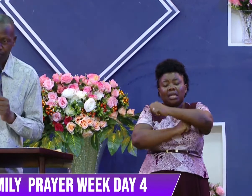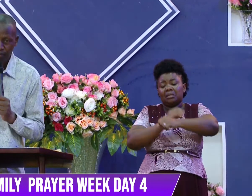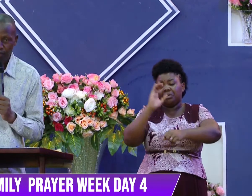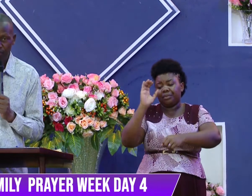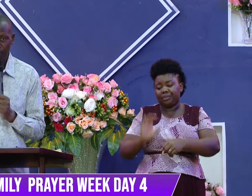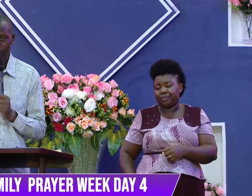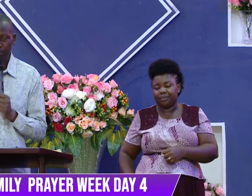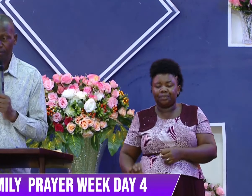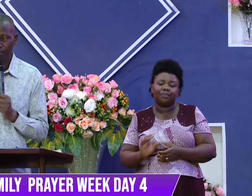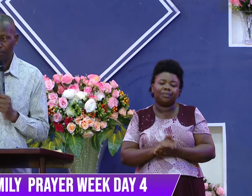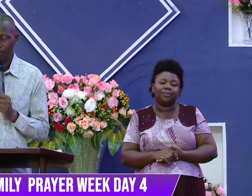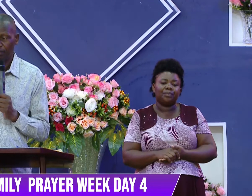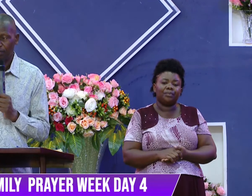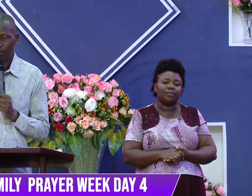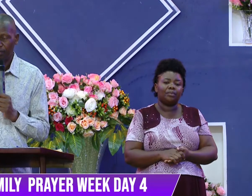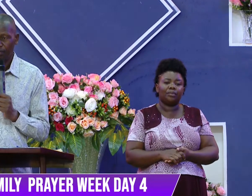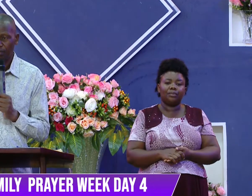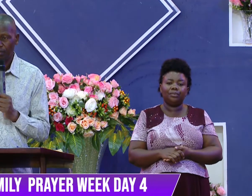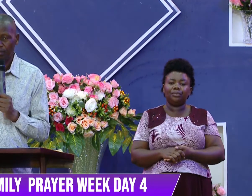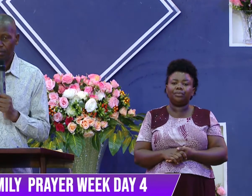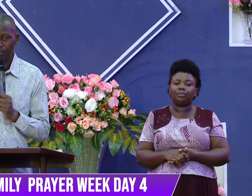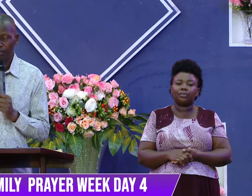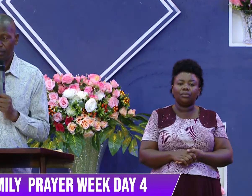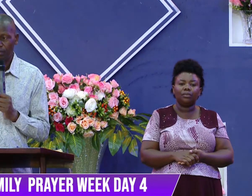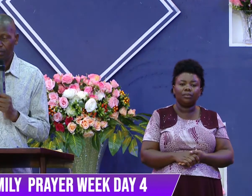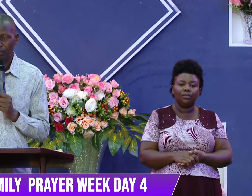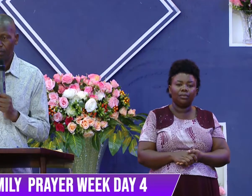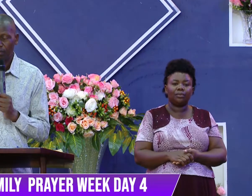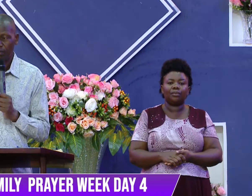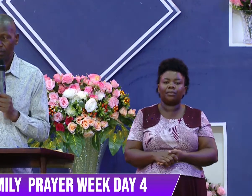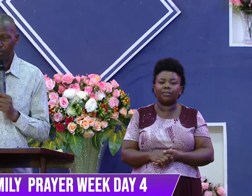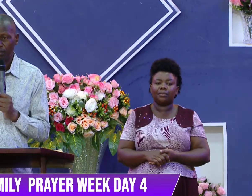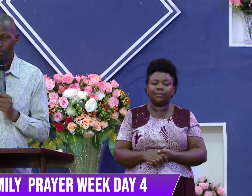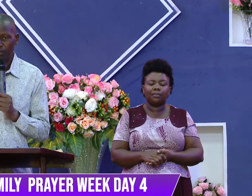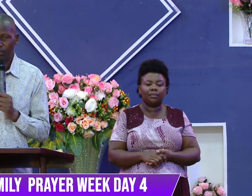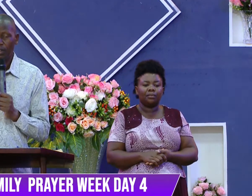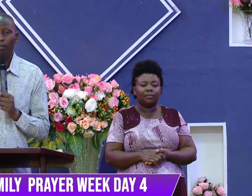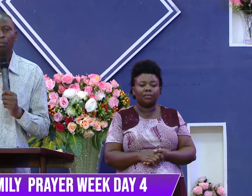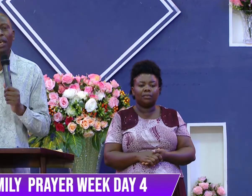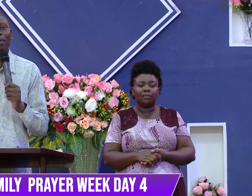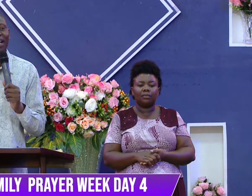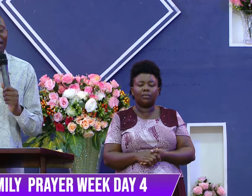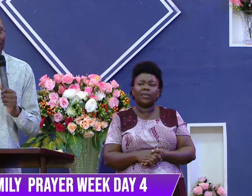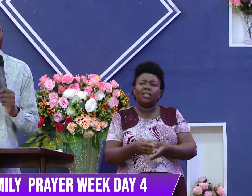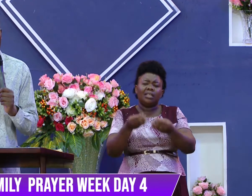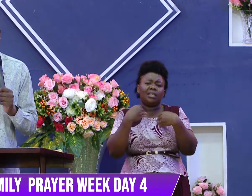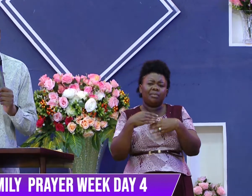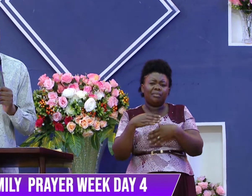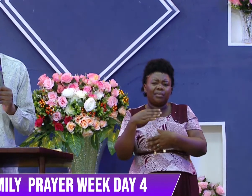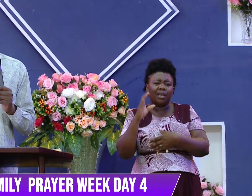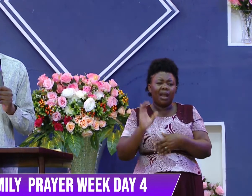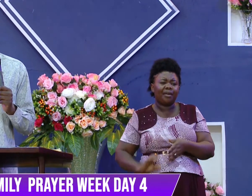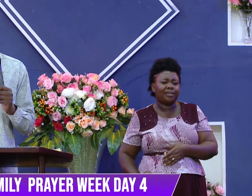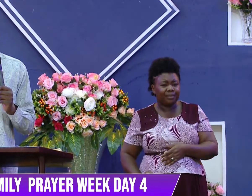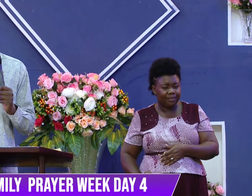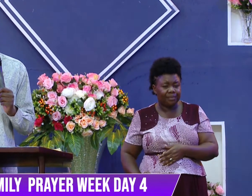for us to tell him that, Lord, before you take me to any higher place, please build my character that I may not fall down like a jackfruit. Give me